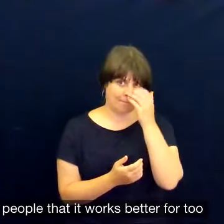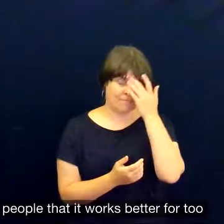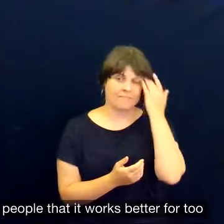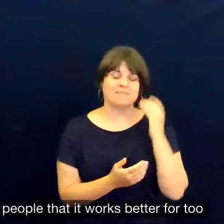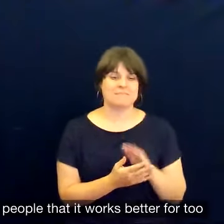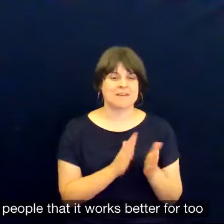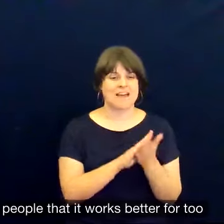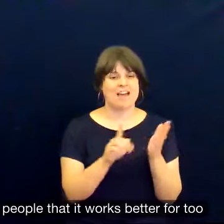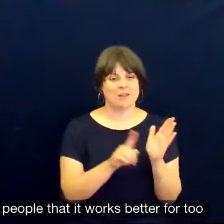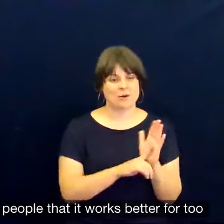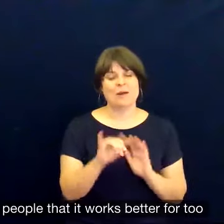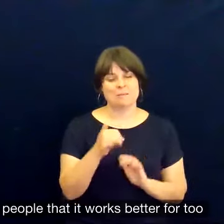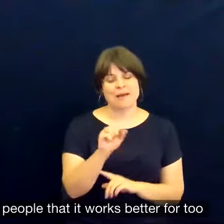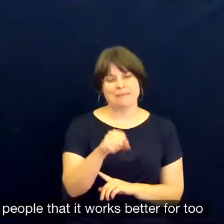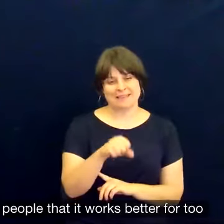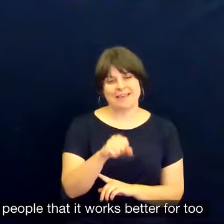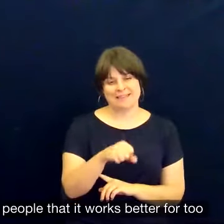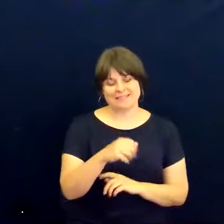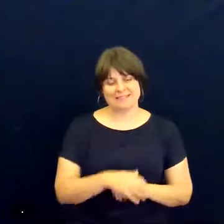Maybe, yes.